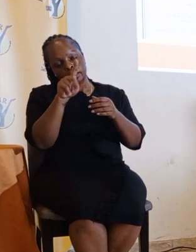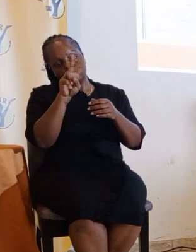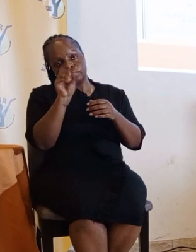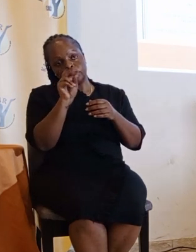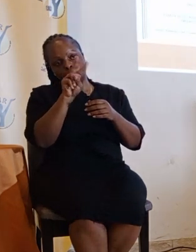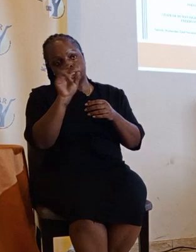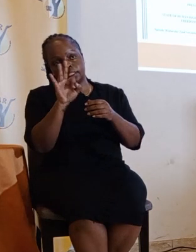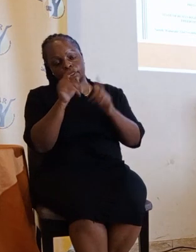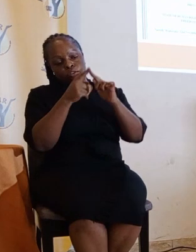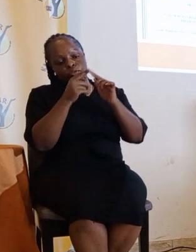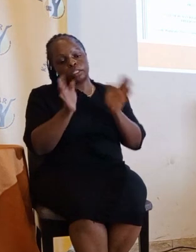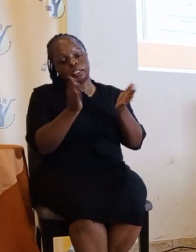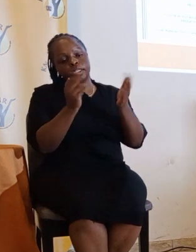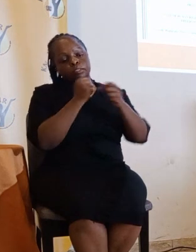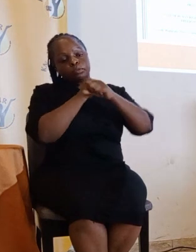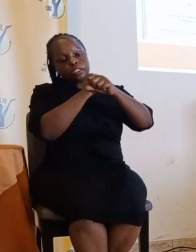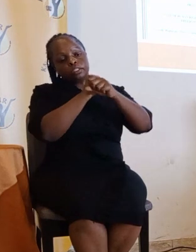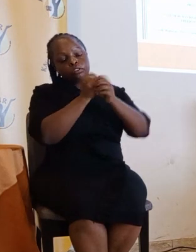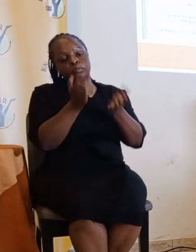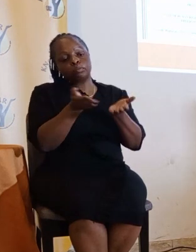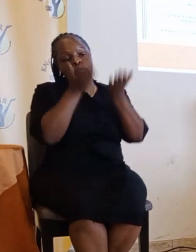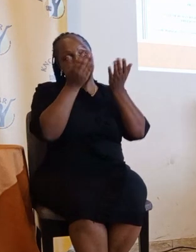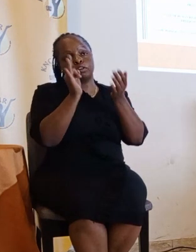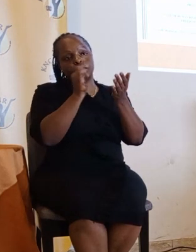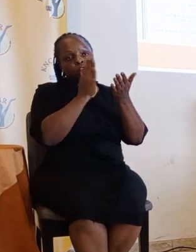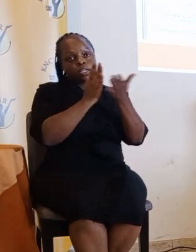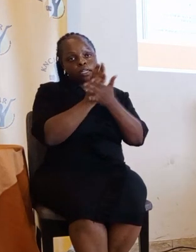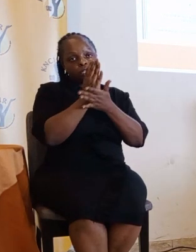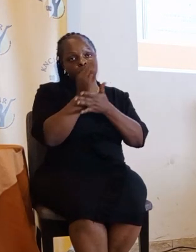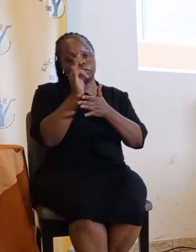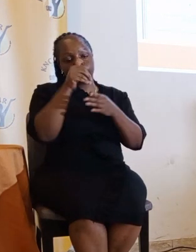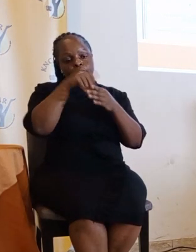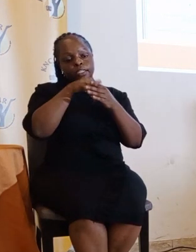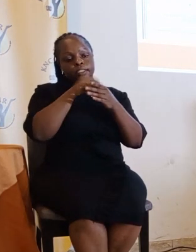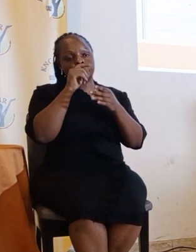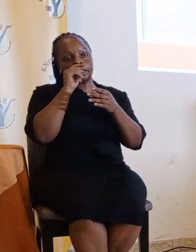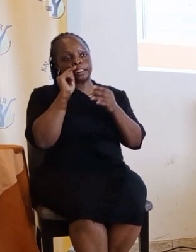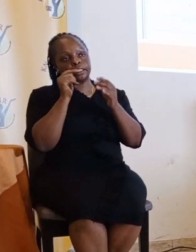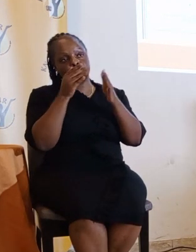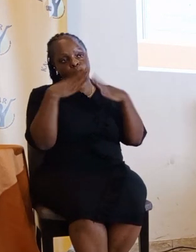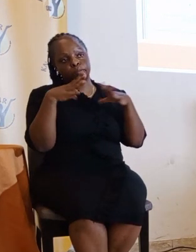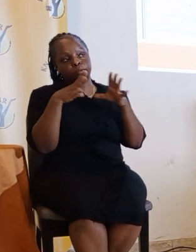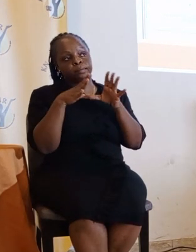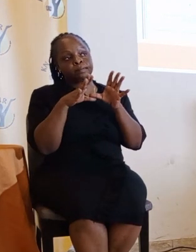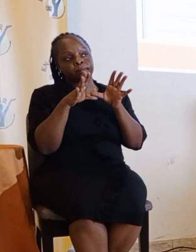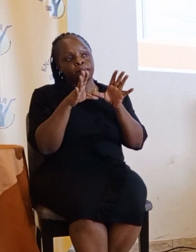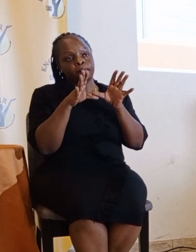to enhance protection and promotion of the rights of intersex persons.